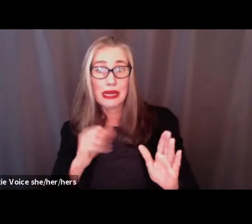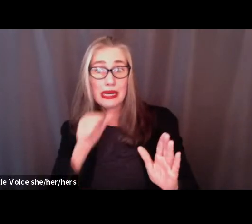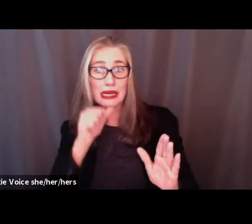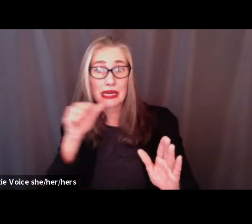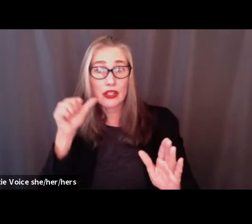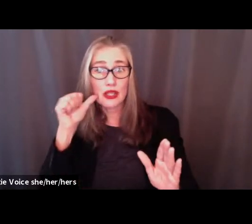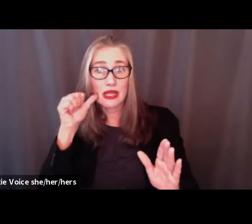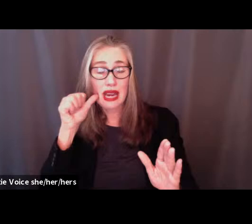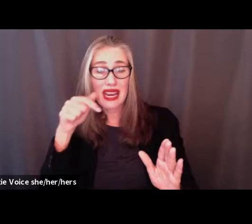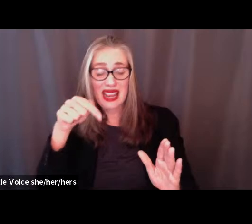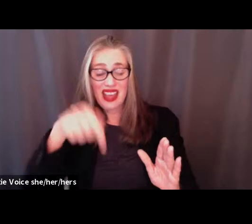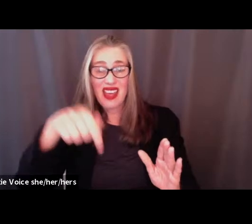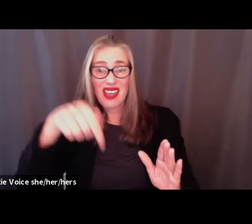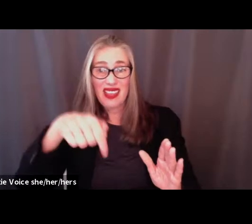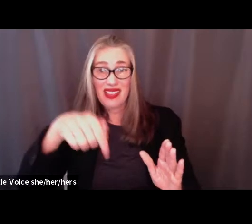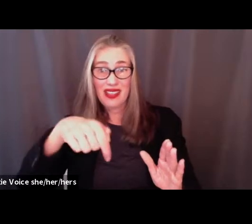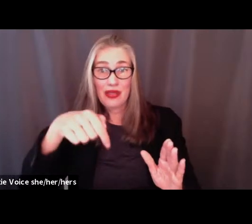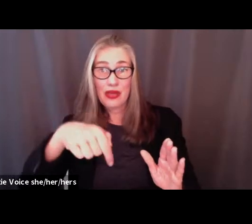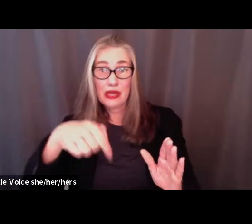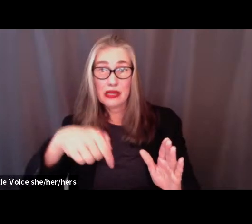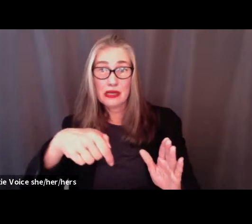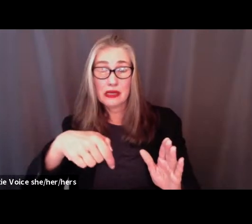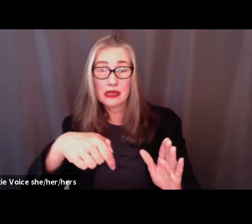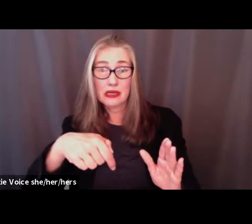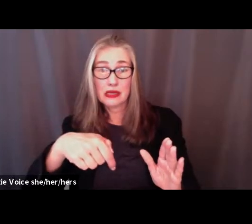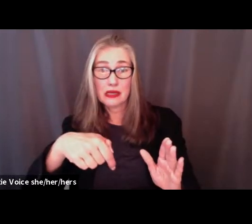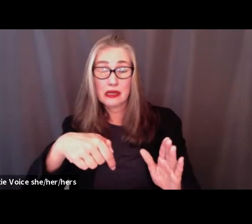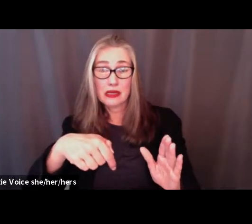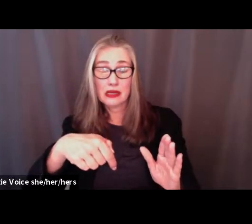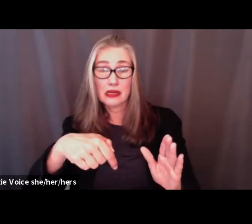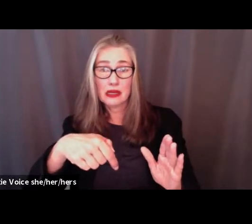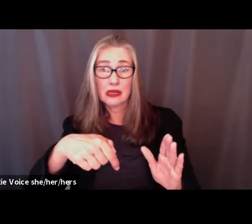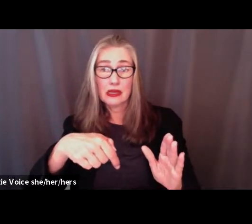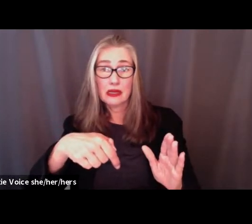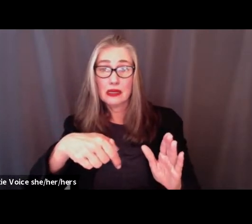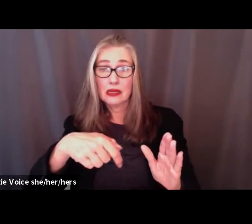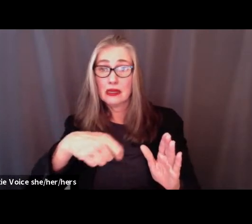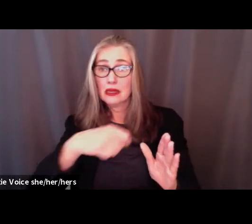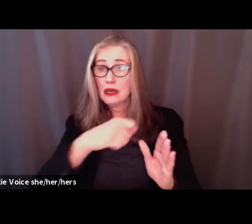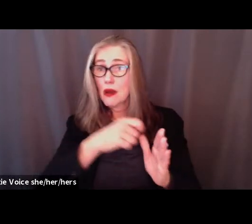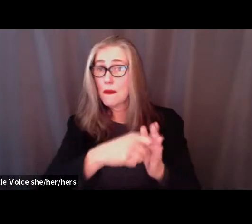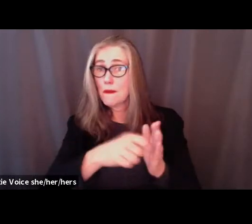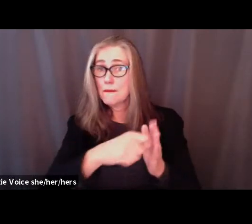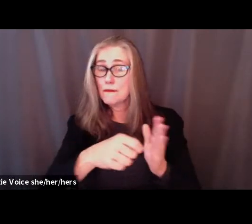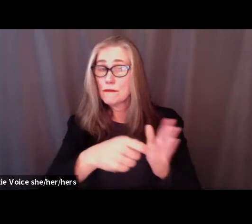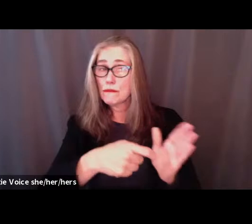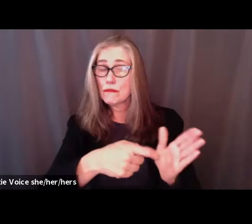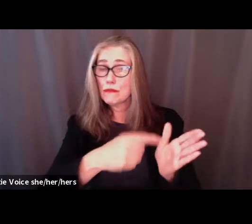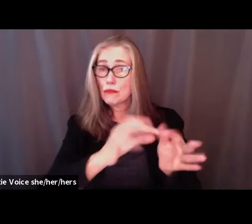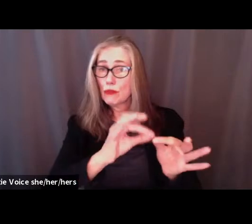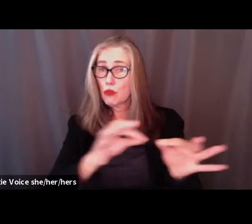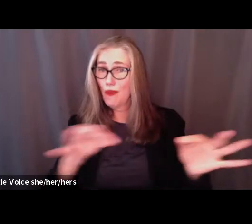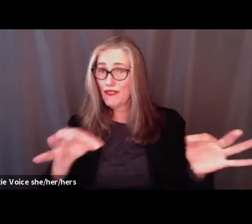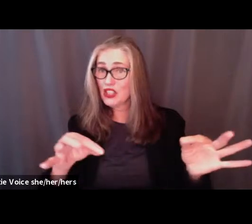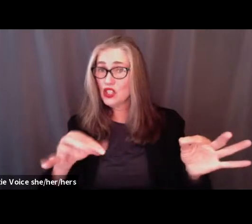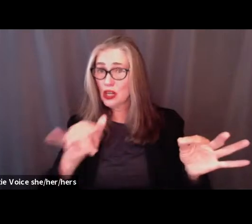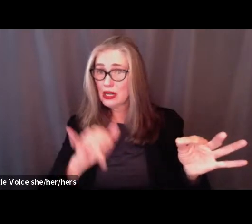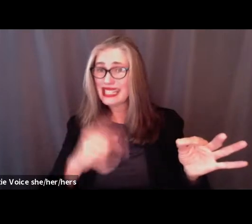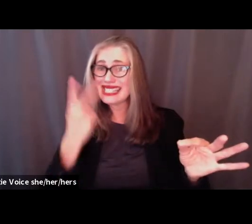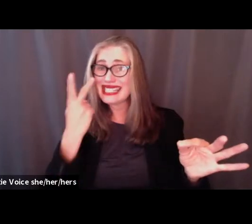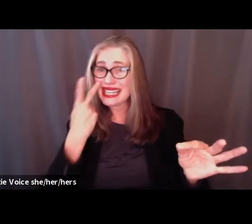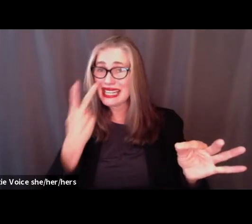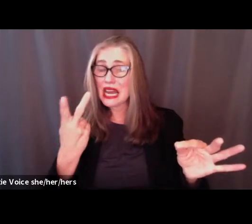this provision was originally intended and had always been seen as a fail-safe